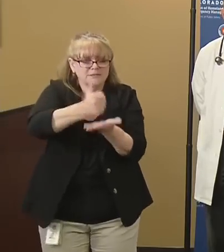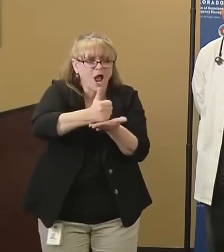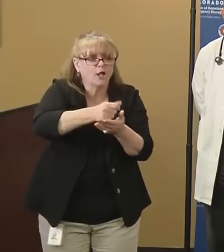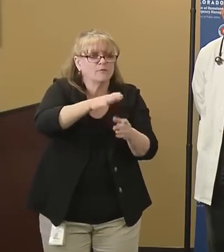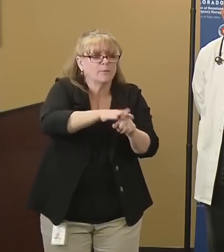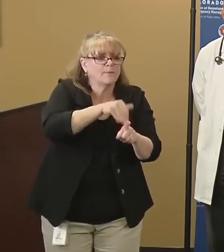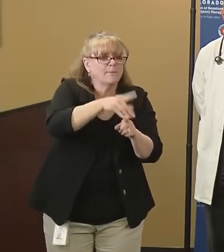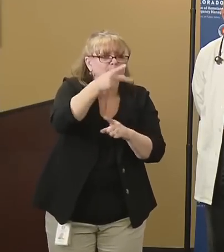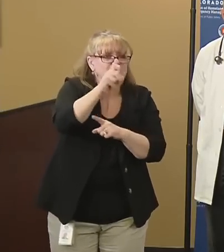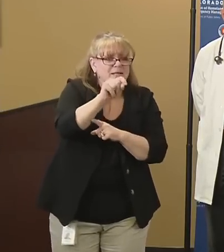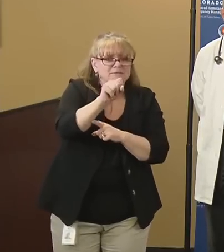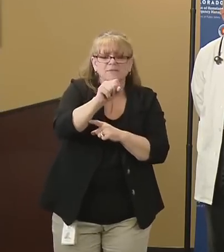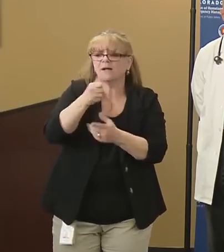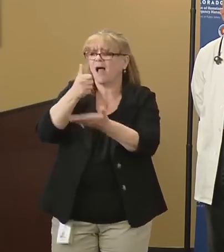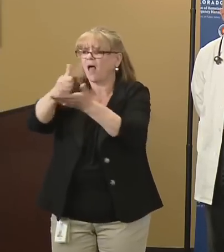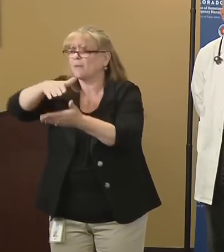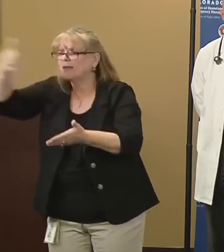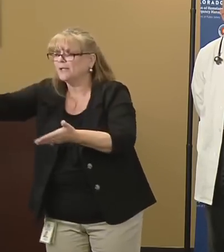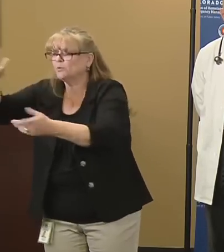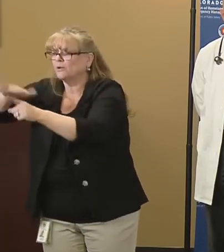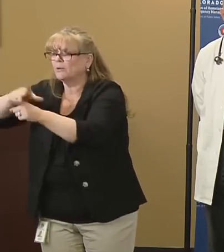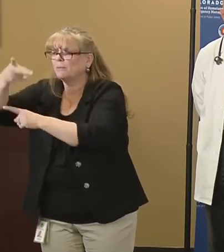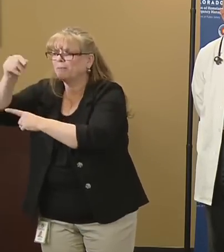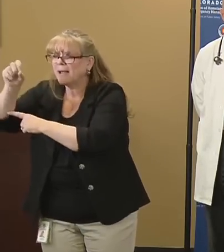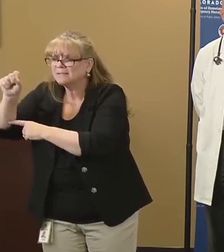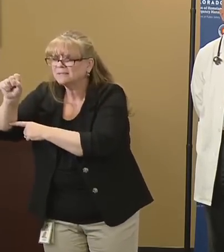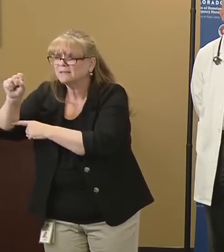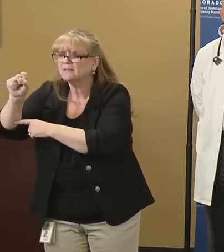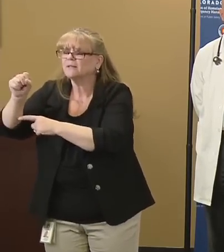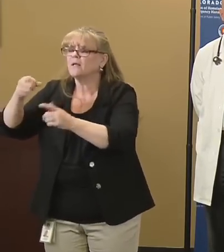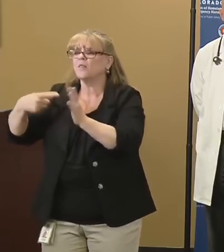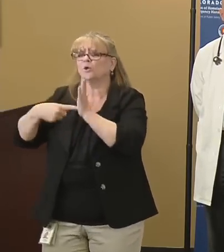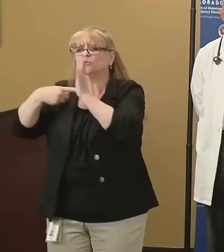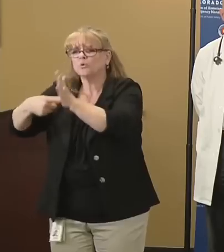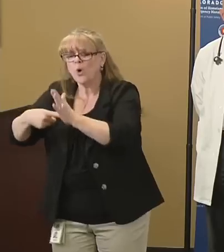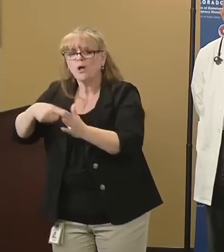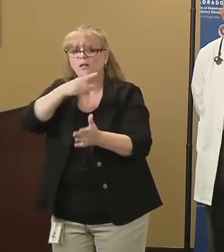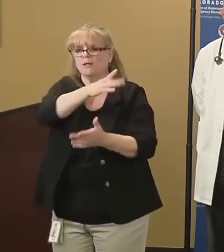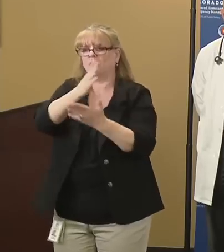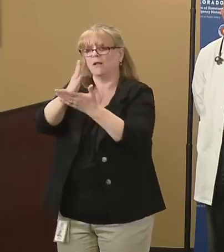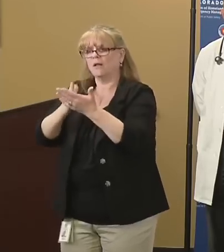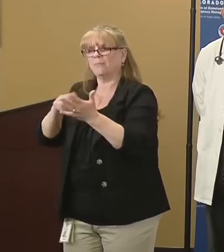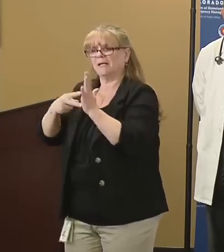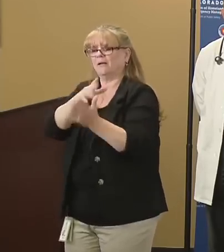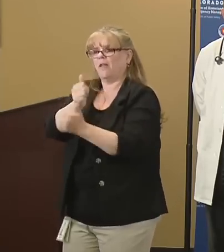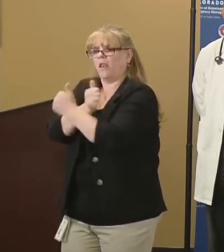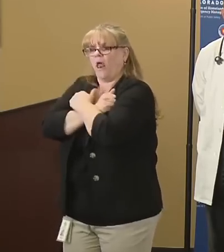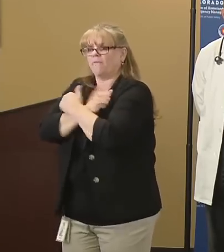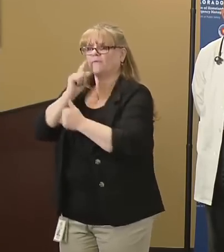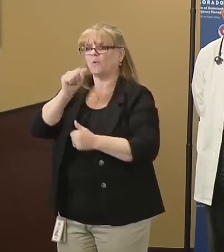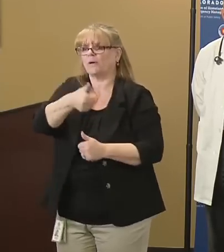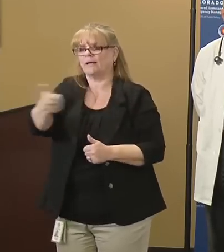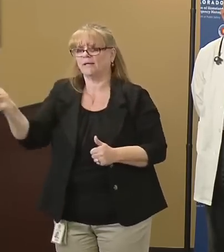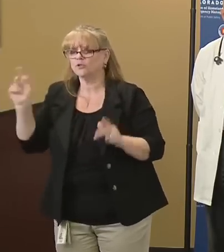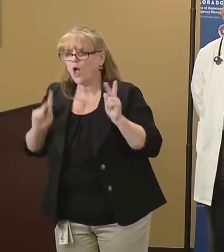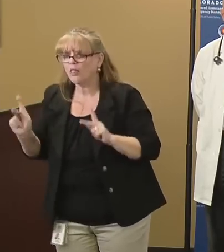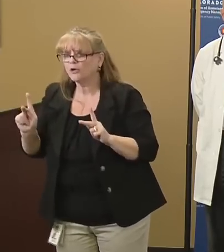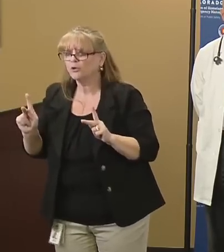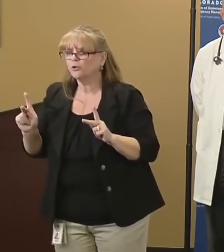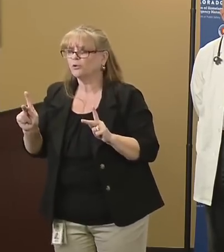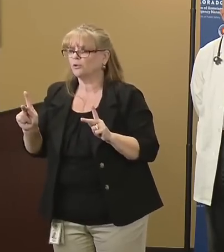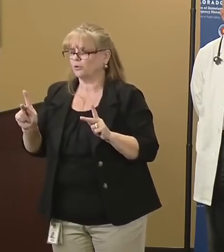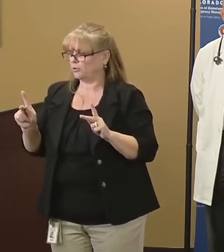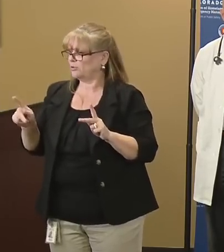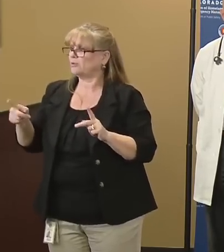are doing everything they can to show love. Love for one another, of course, those dearest to you, our families. We should do